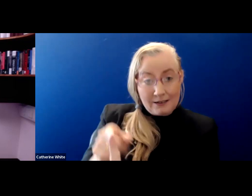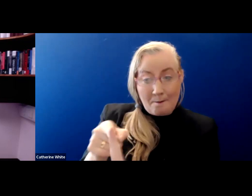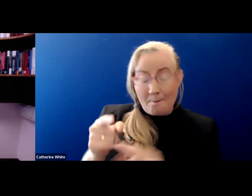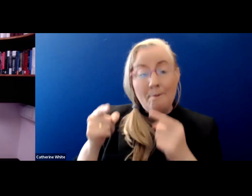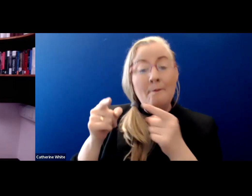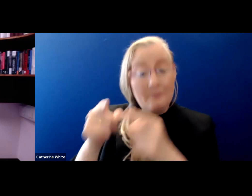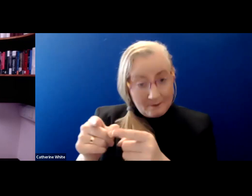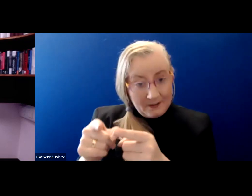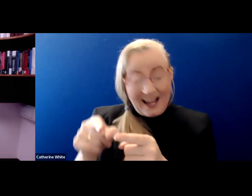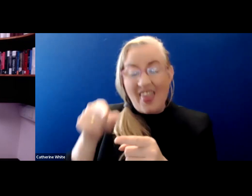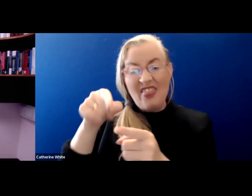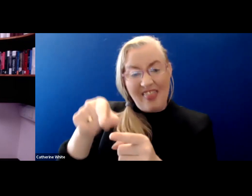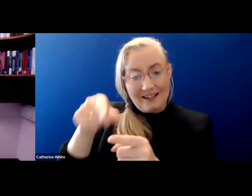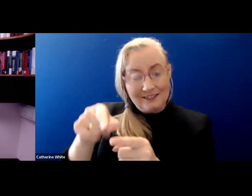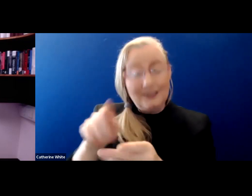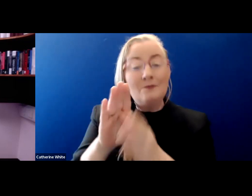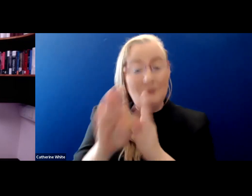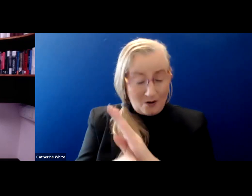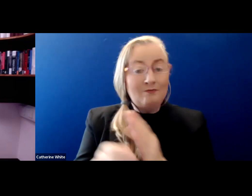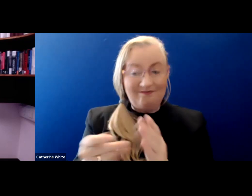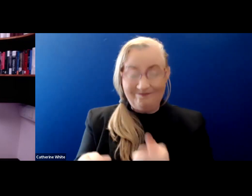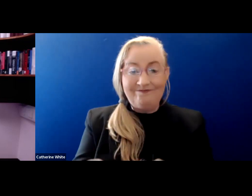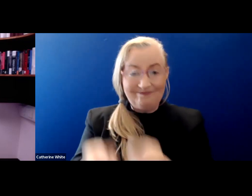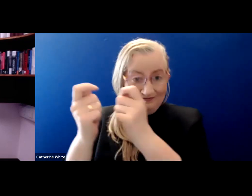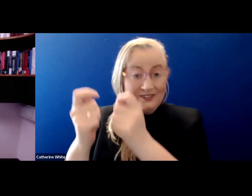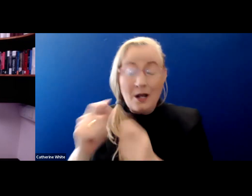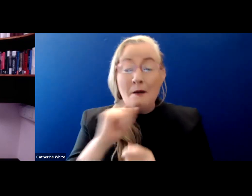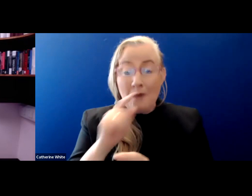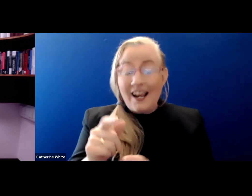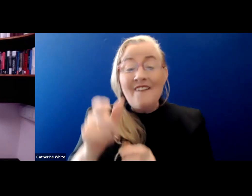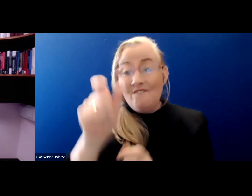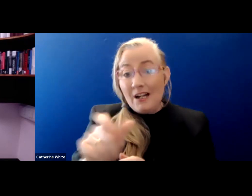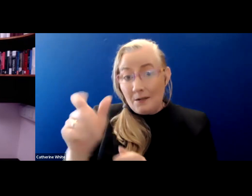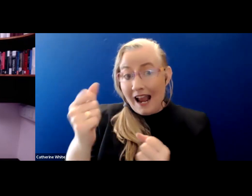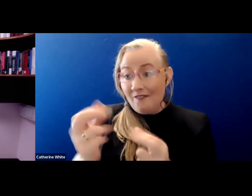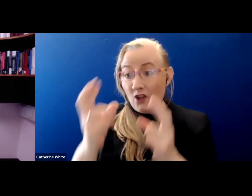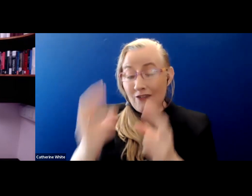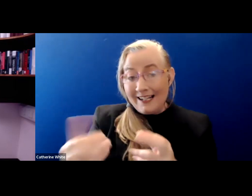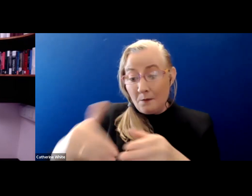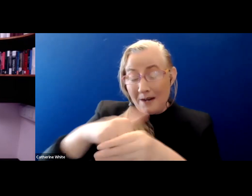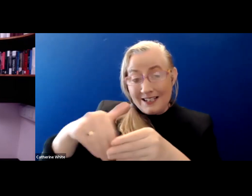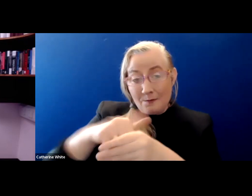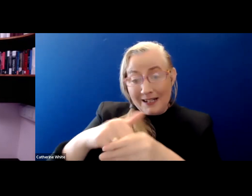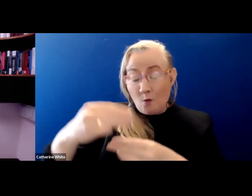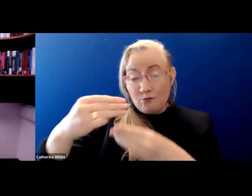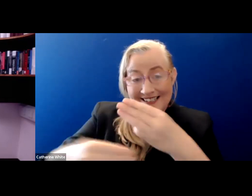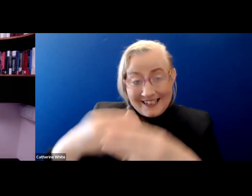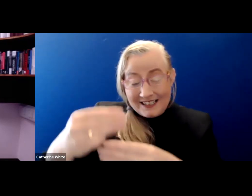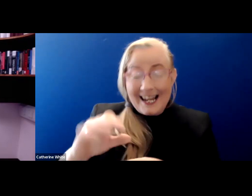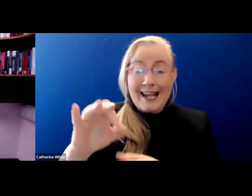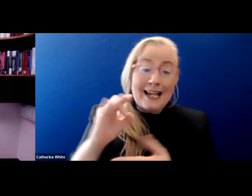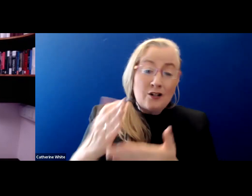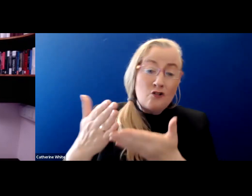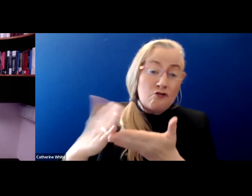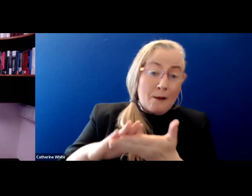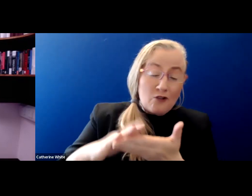will thus inevitably arise. Now, while victims have a right to participate in proceedings and to receive reparations in the event